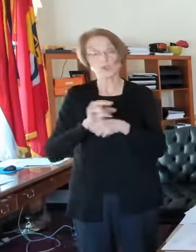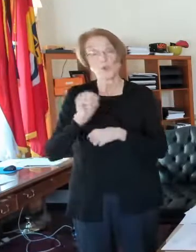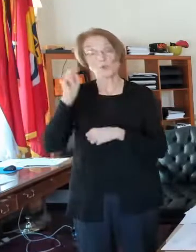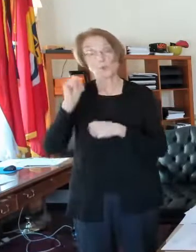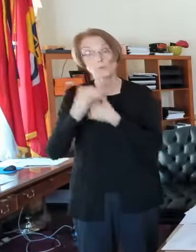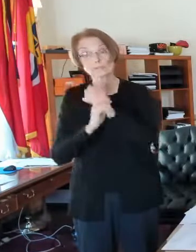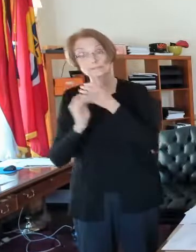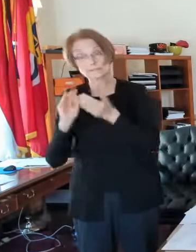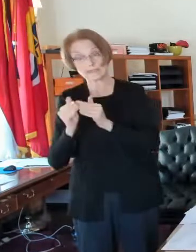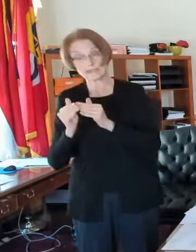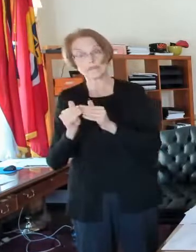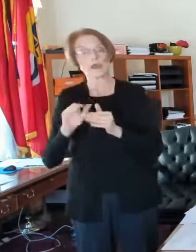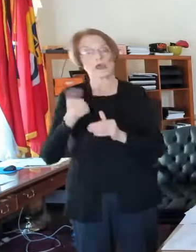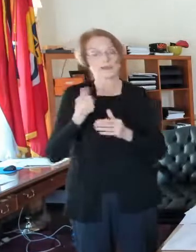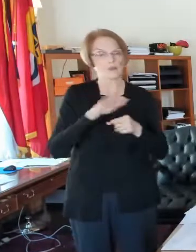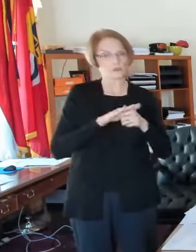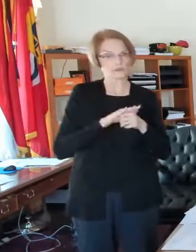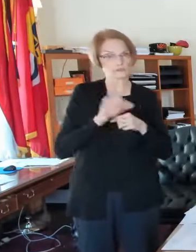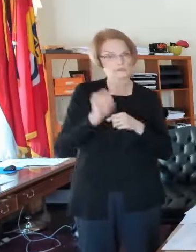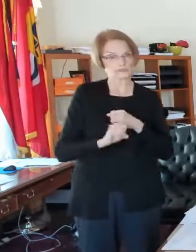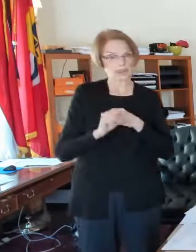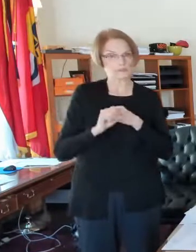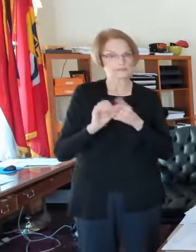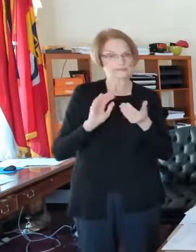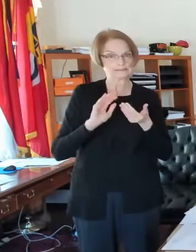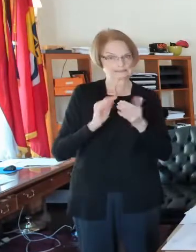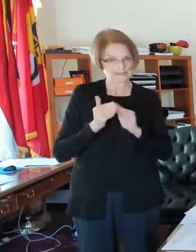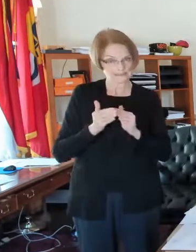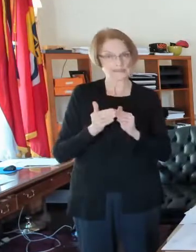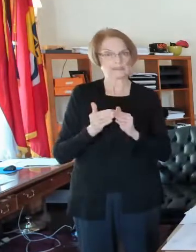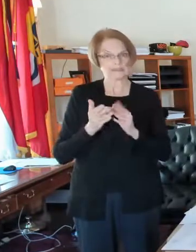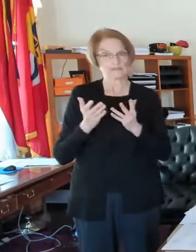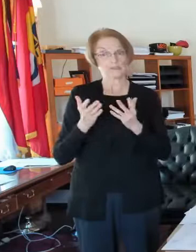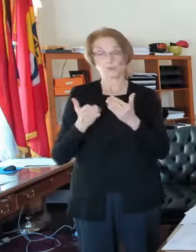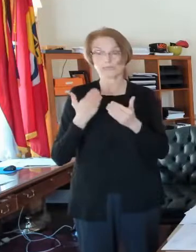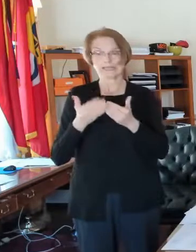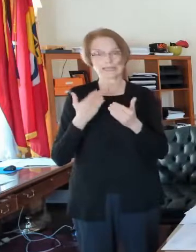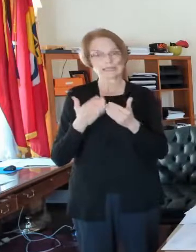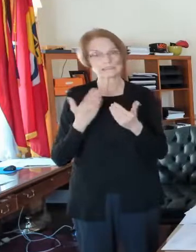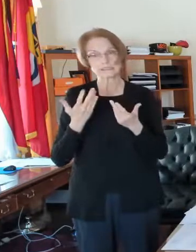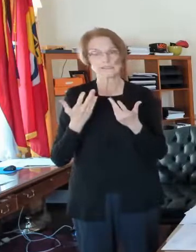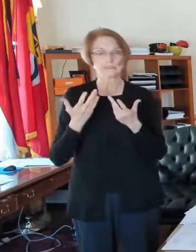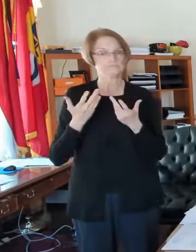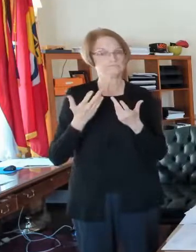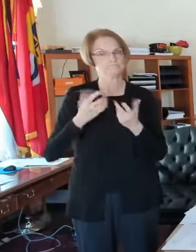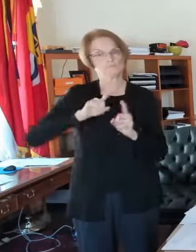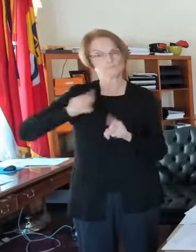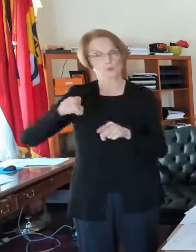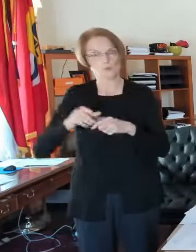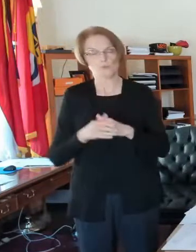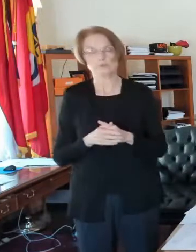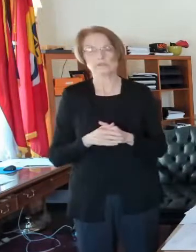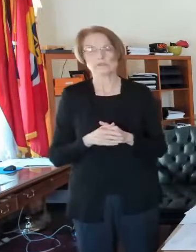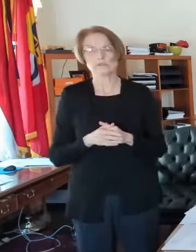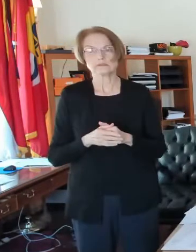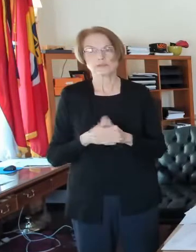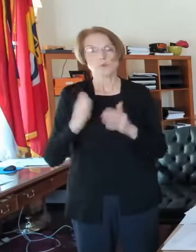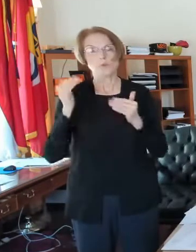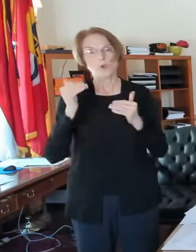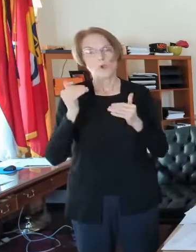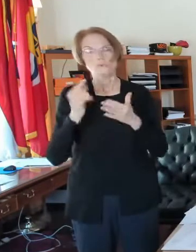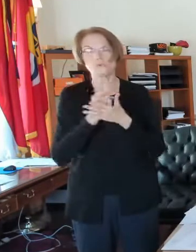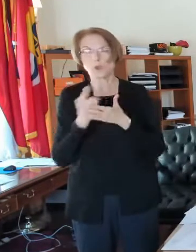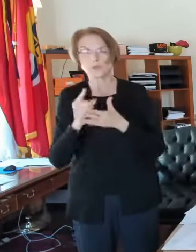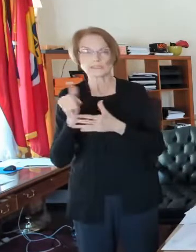location that is in South City to make it more convenient for folks. And we hope within the next week to